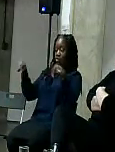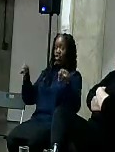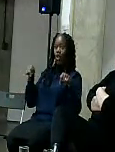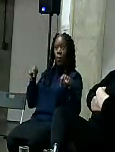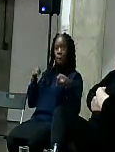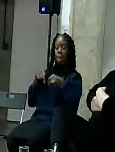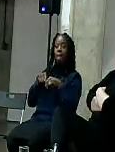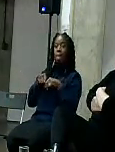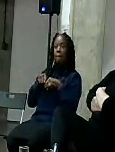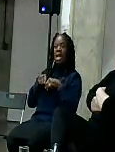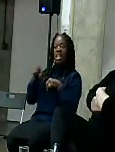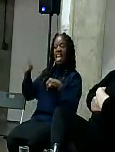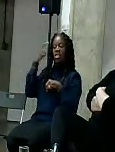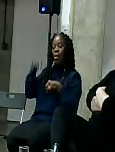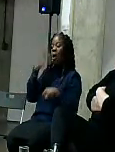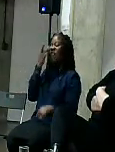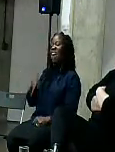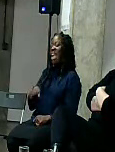room,